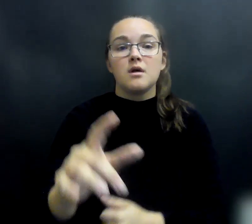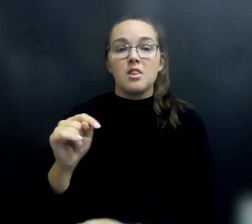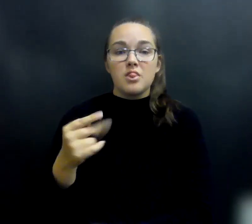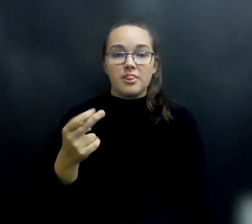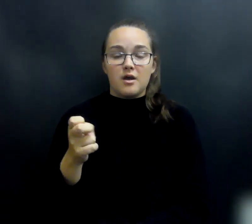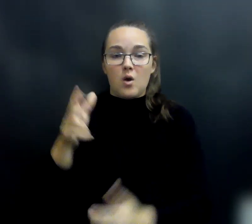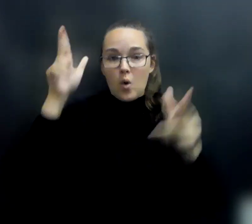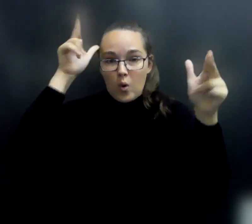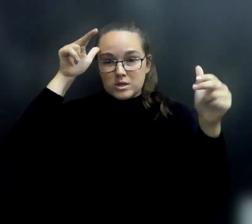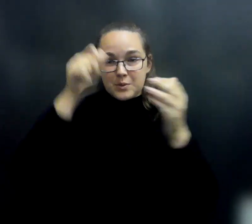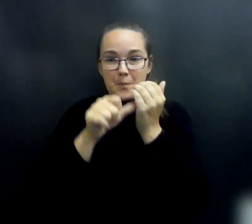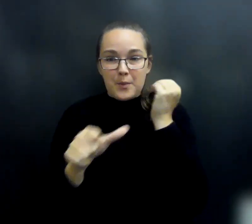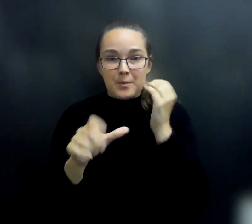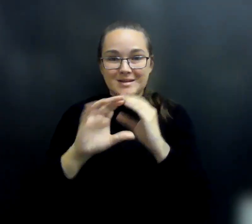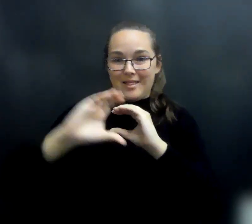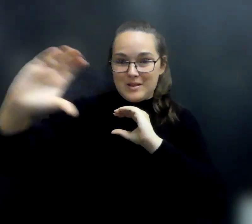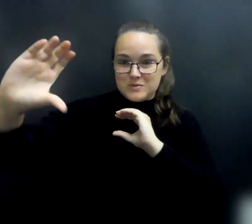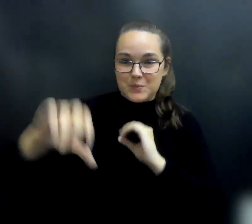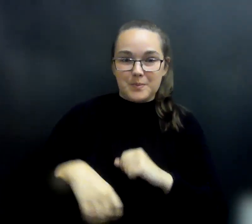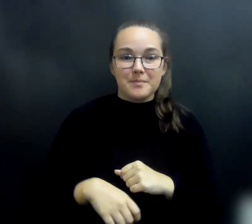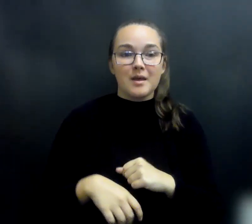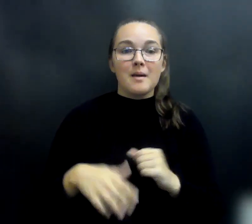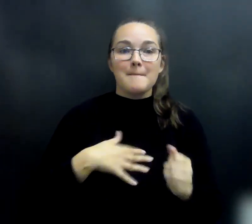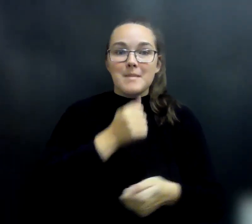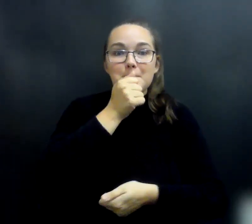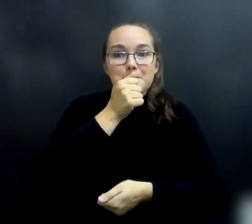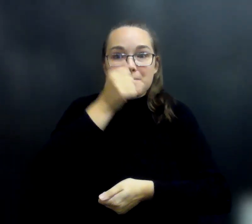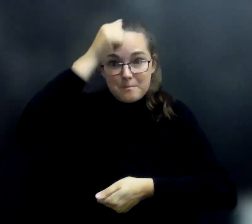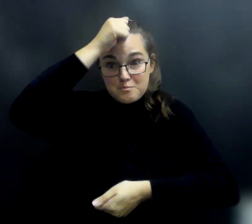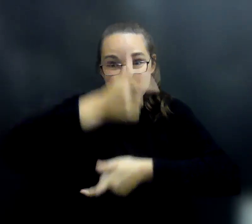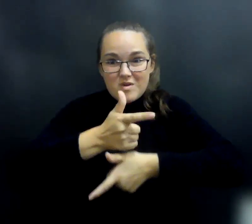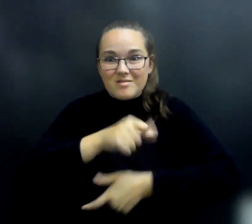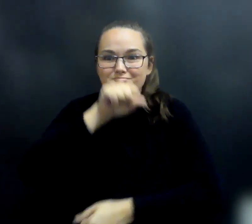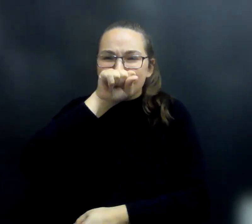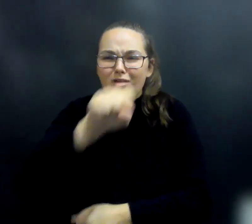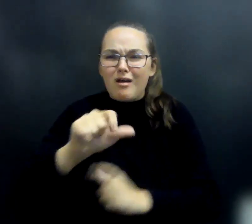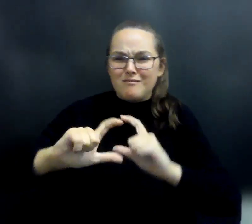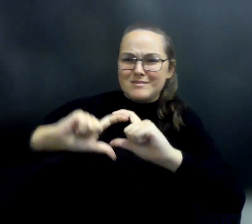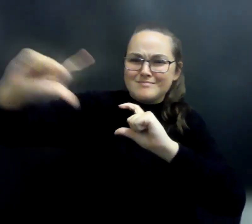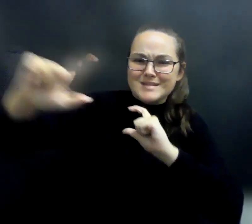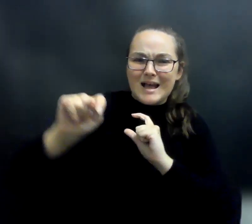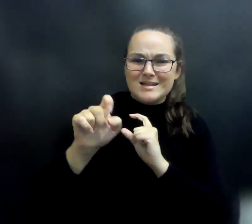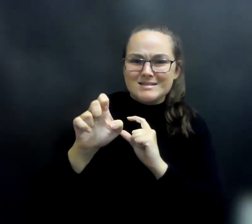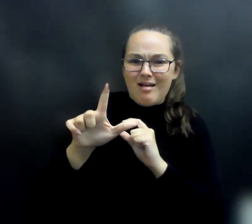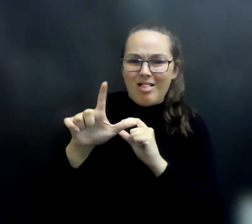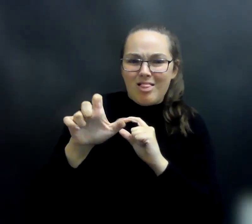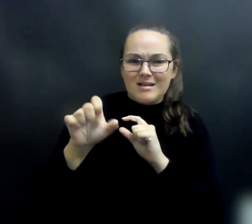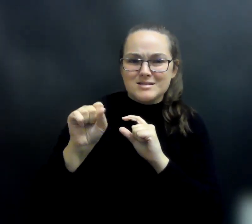The horse poop telescope. My brother loved telescopes. They showed him all the incredible things he